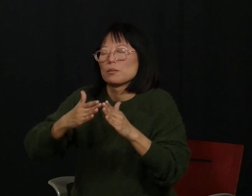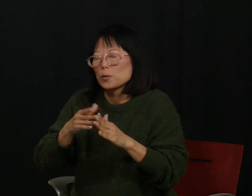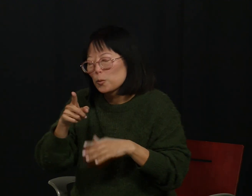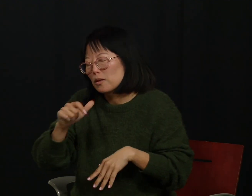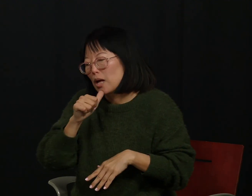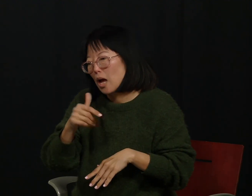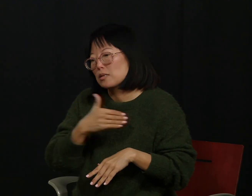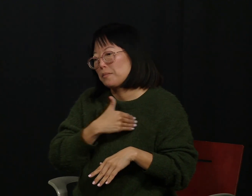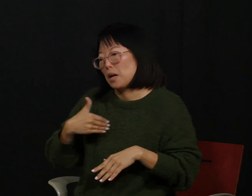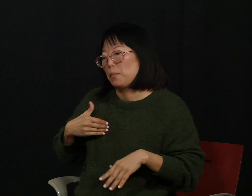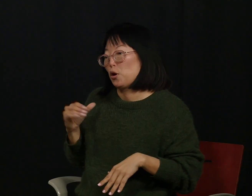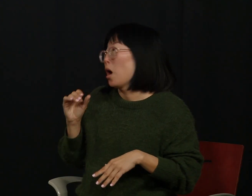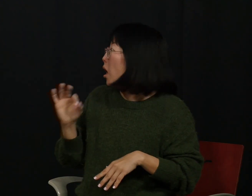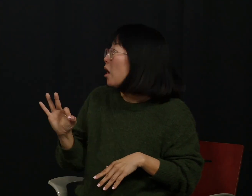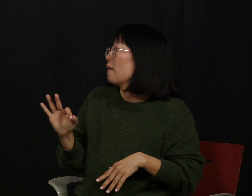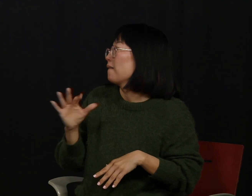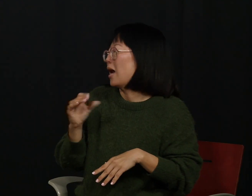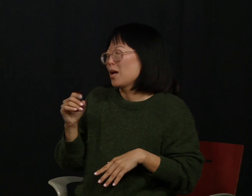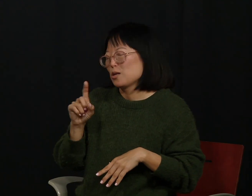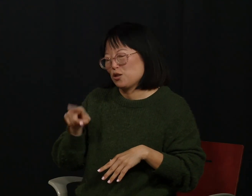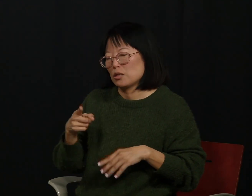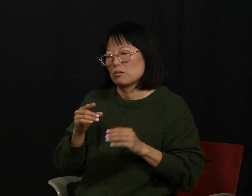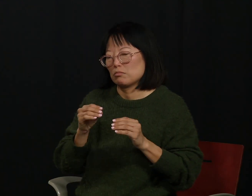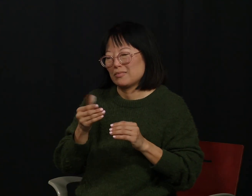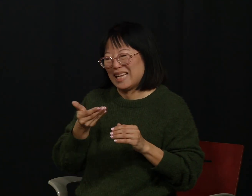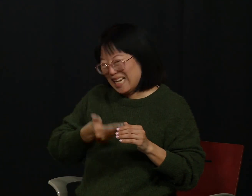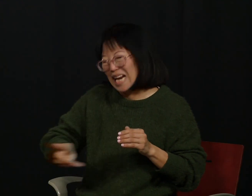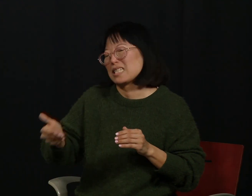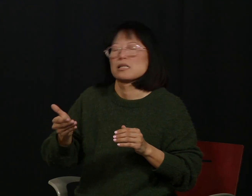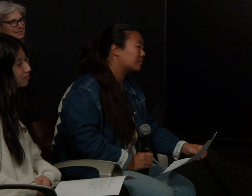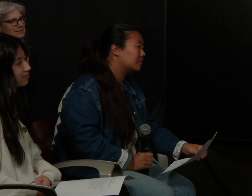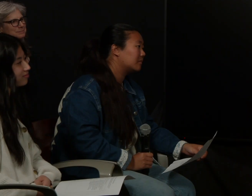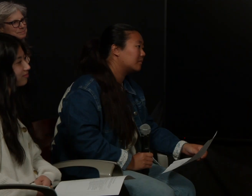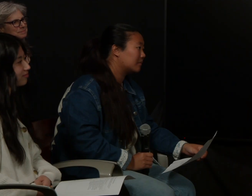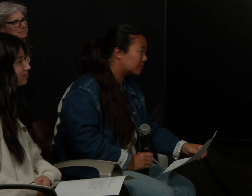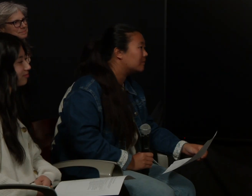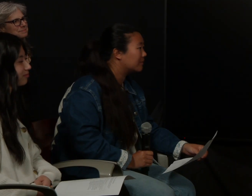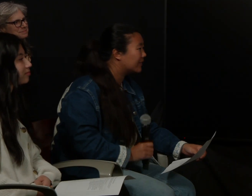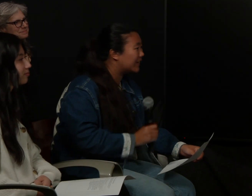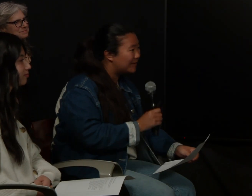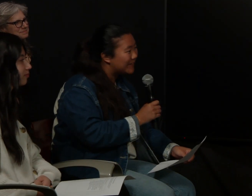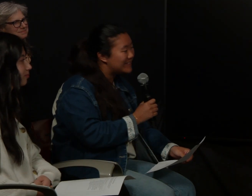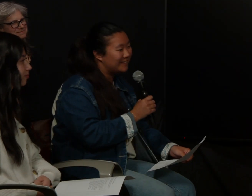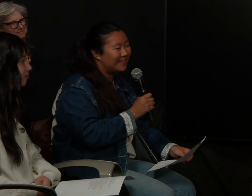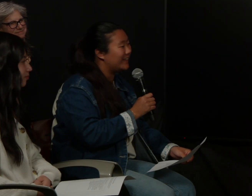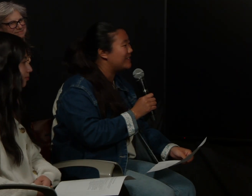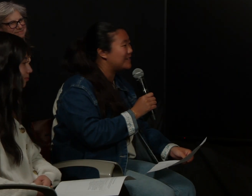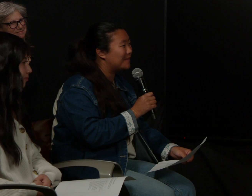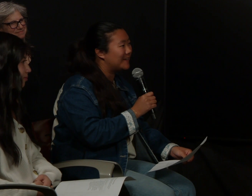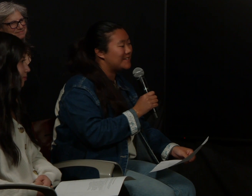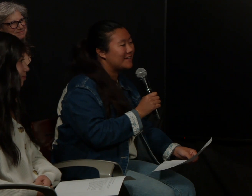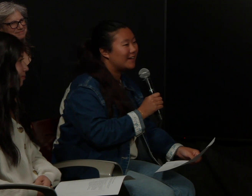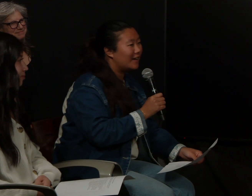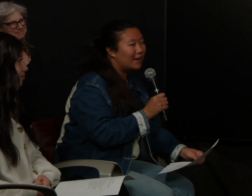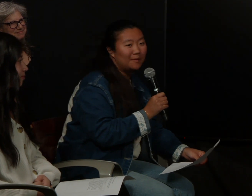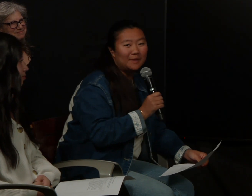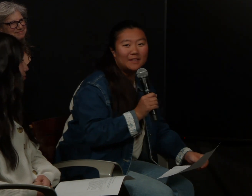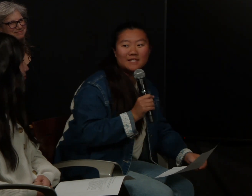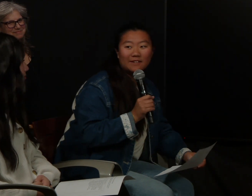the community, not as a member of, but as a guest. Amazing. Well, thank you so much. Unless